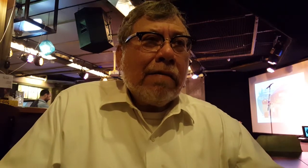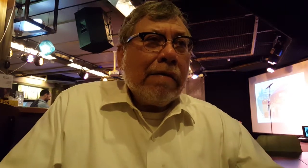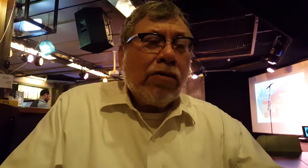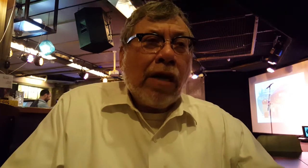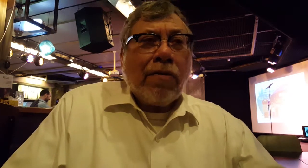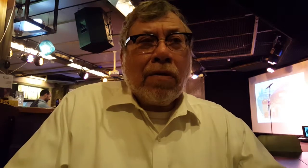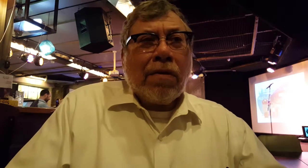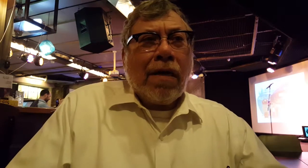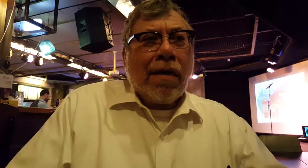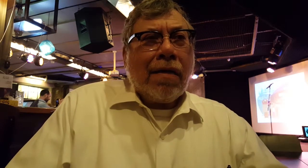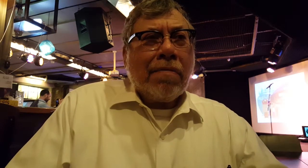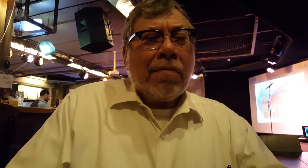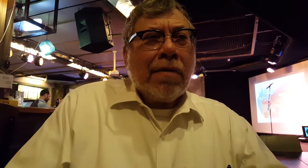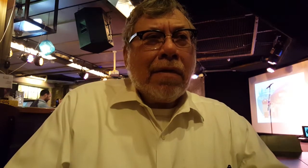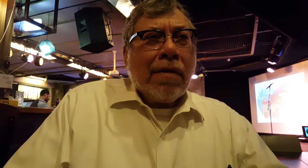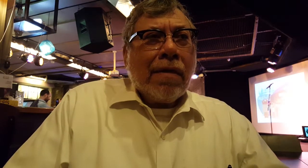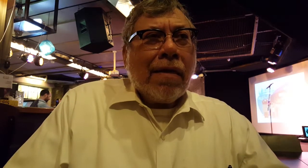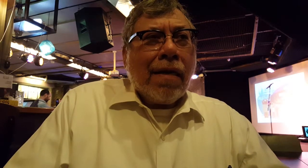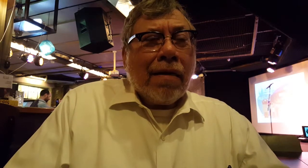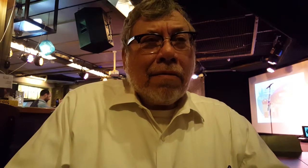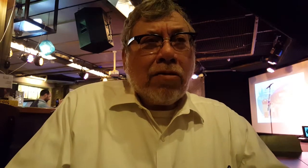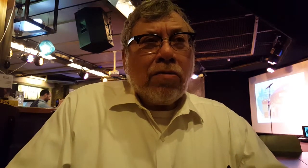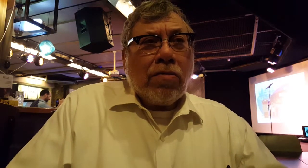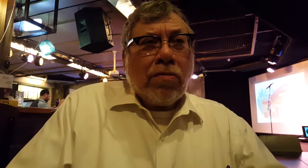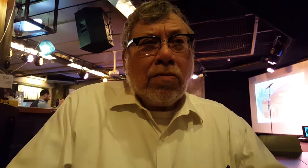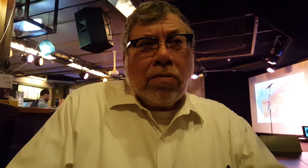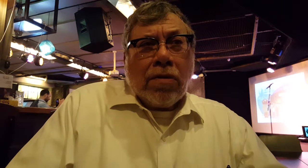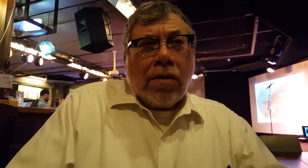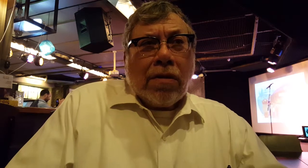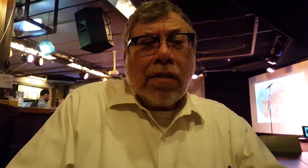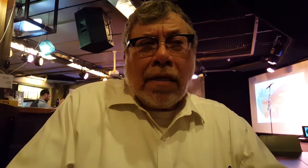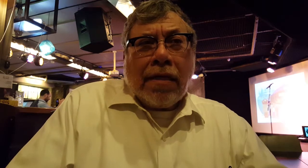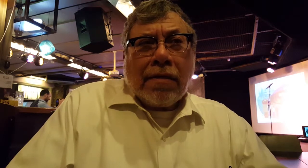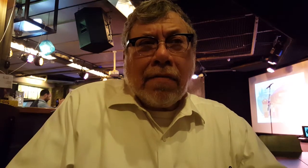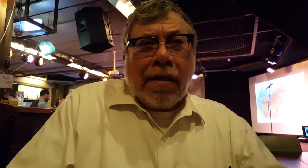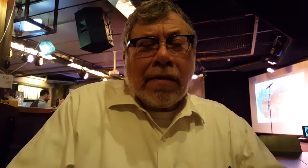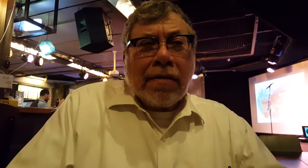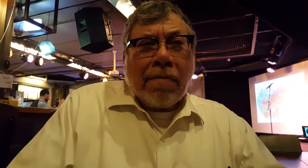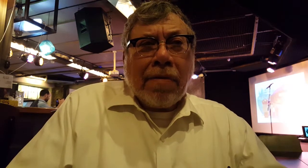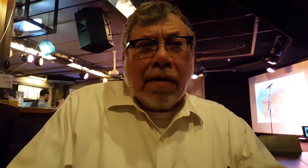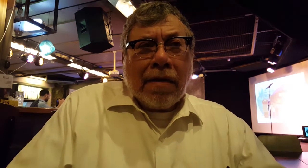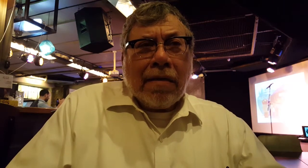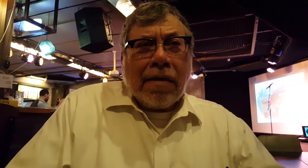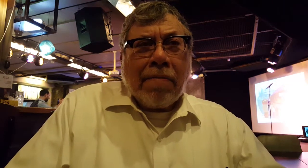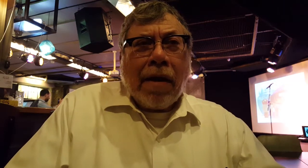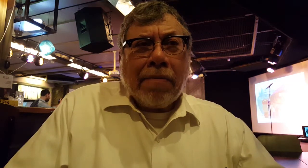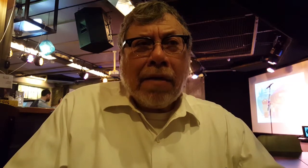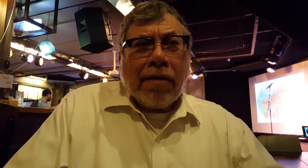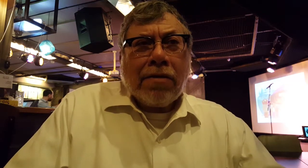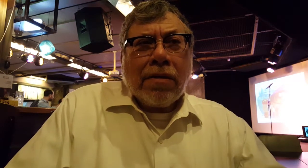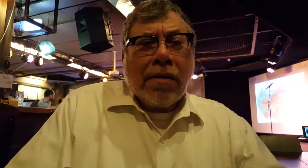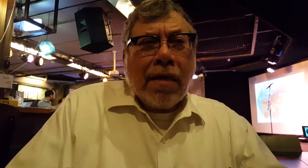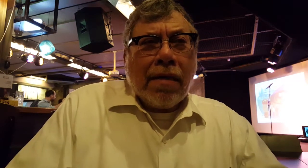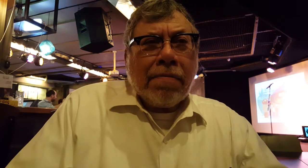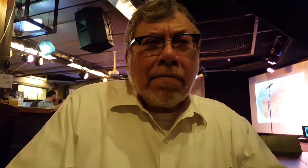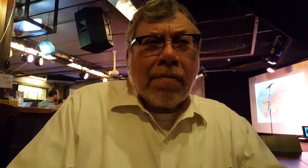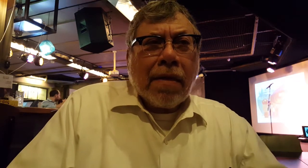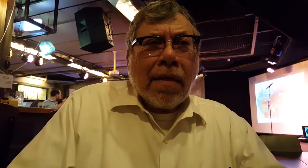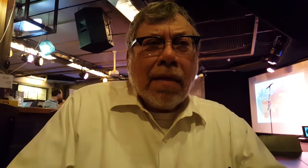in general to the needs of that population.